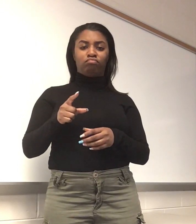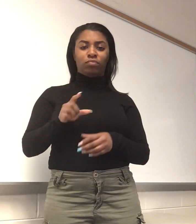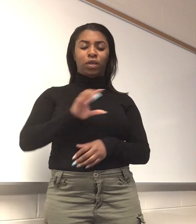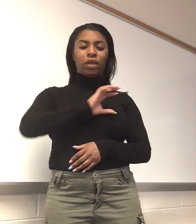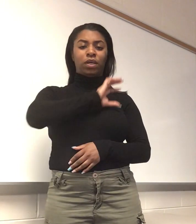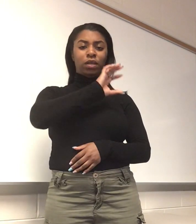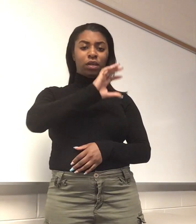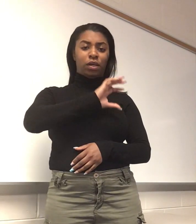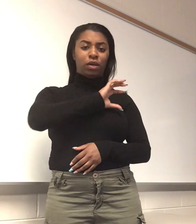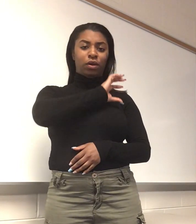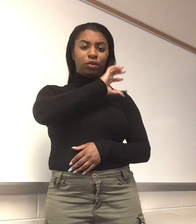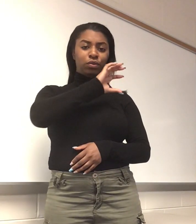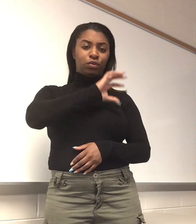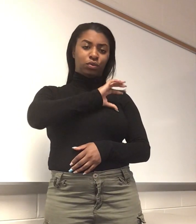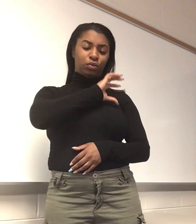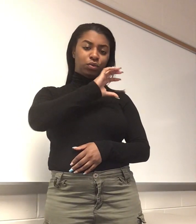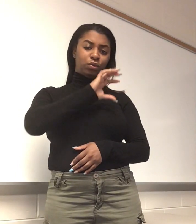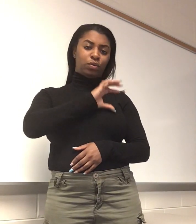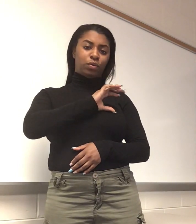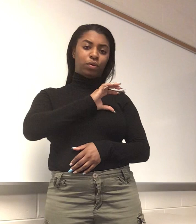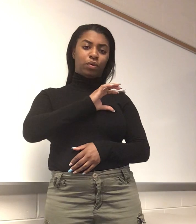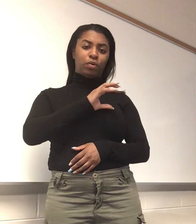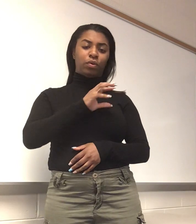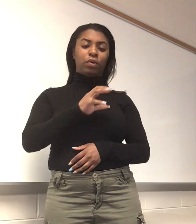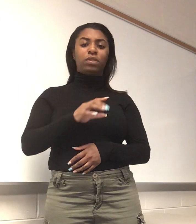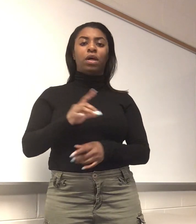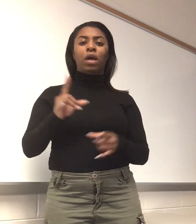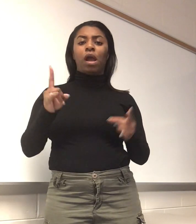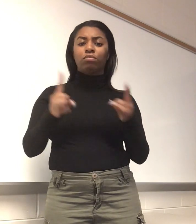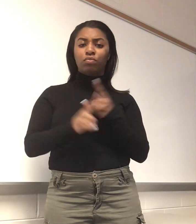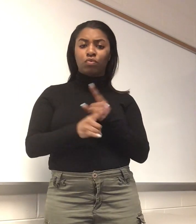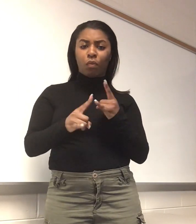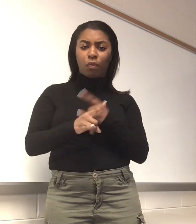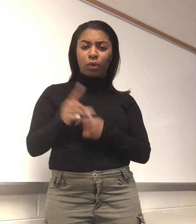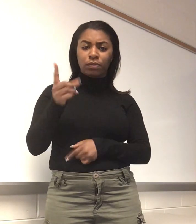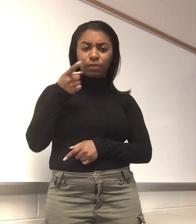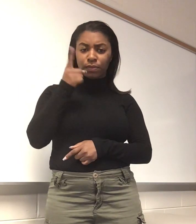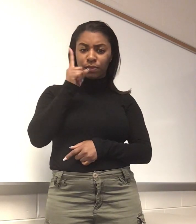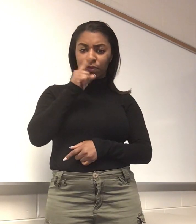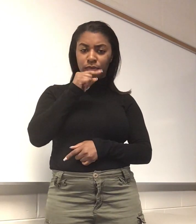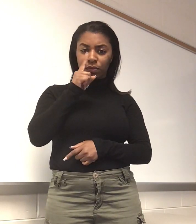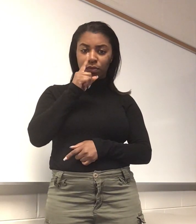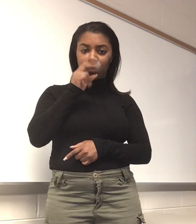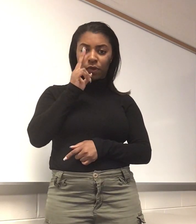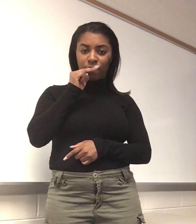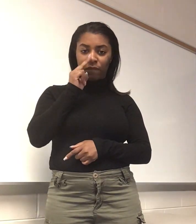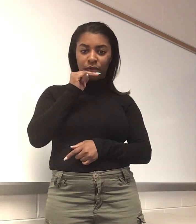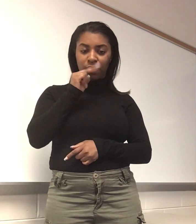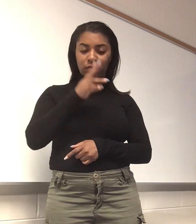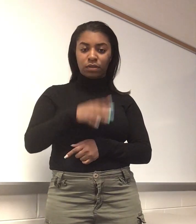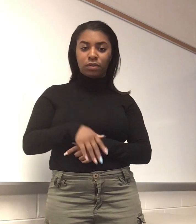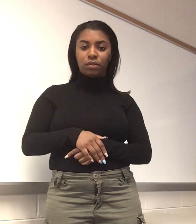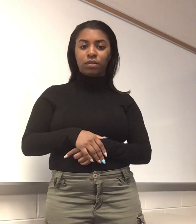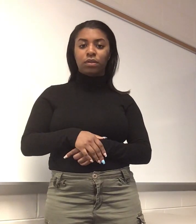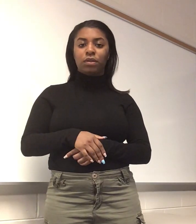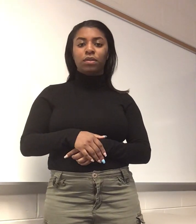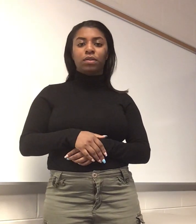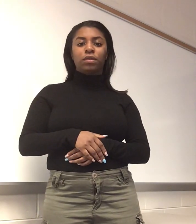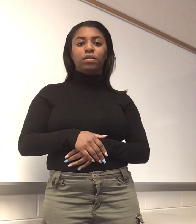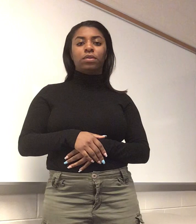for the Fool to be an ironic form of comic relief. So what is comic relief? Someone give us an understanding of comic relief. Yes?